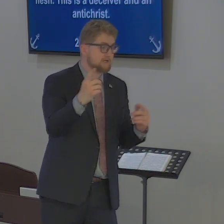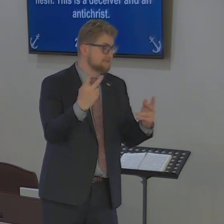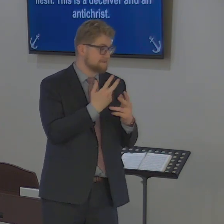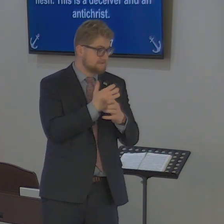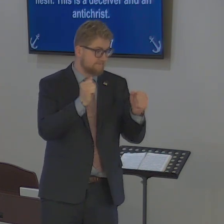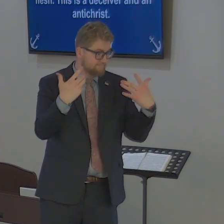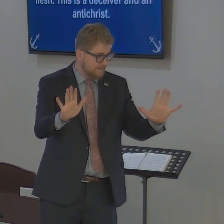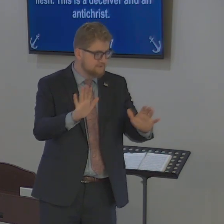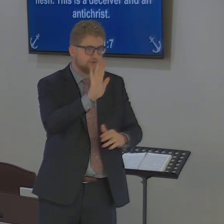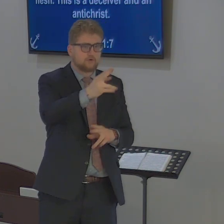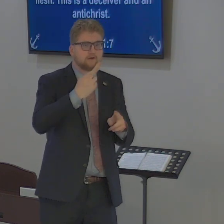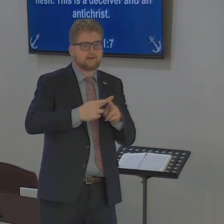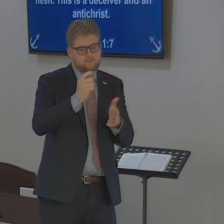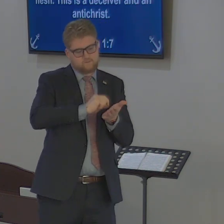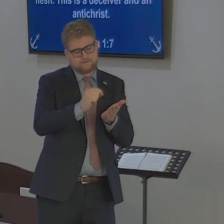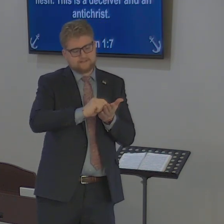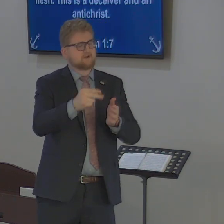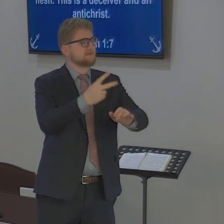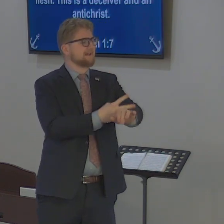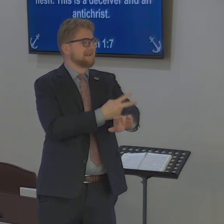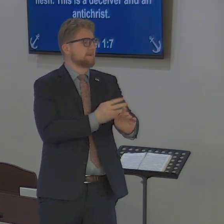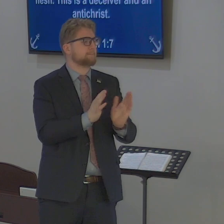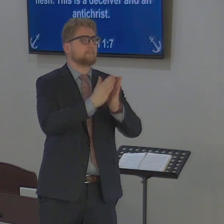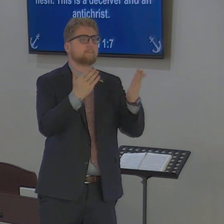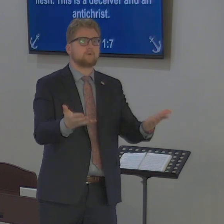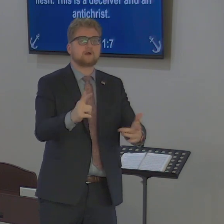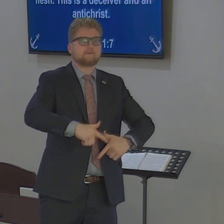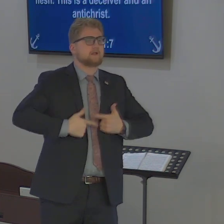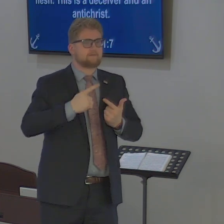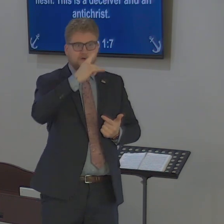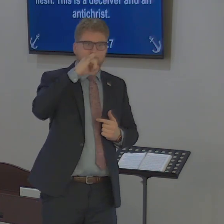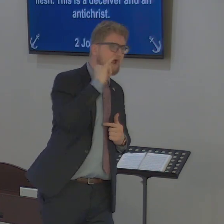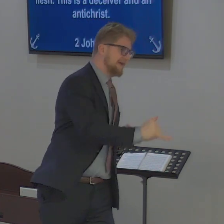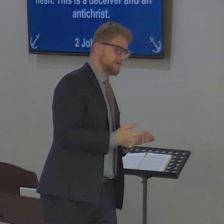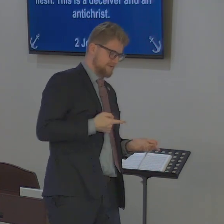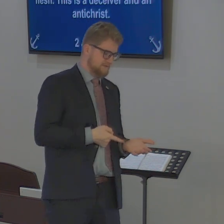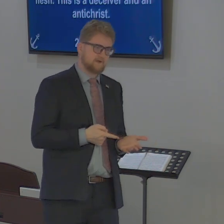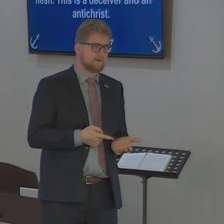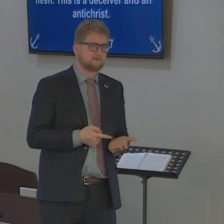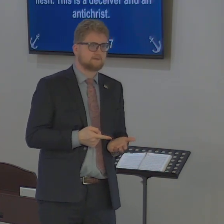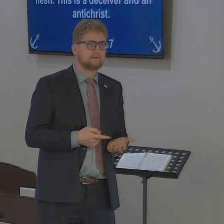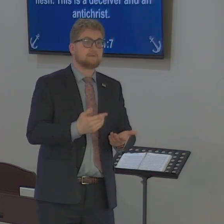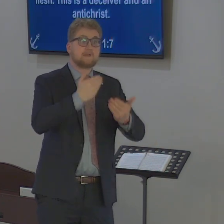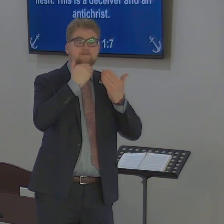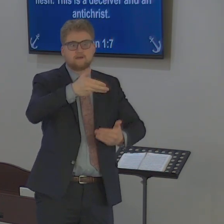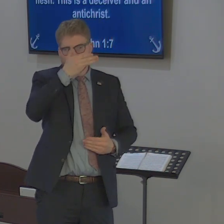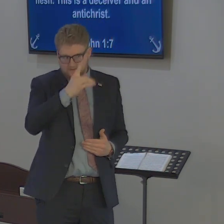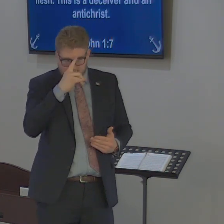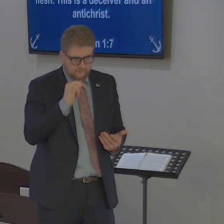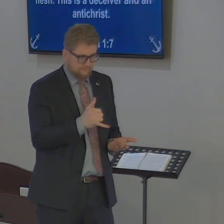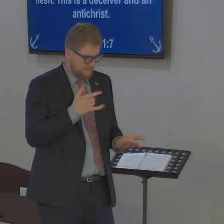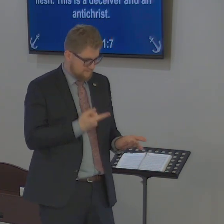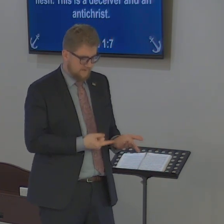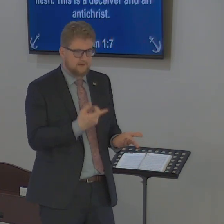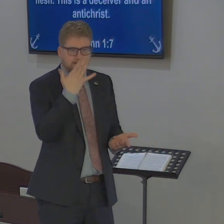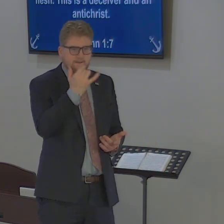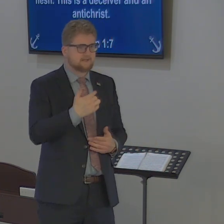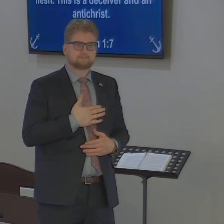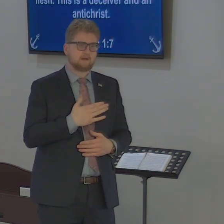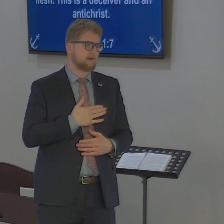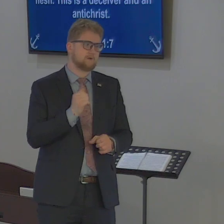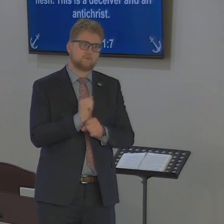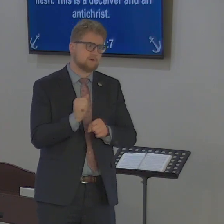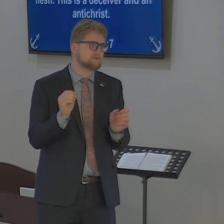Book of Life. It is eternally there. And I thank God that it's eternally there. Why is that? Because my works have nothing to